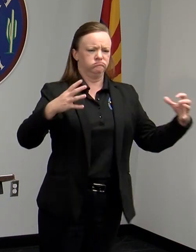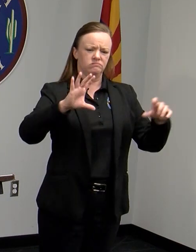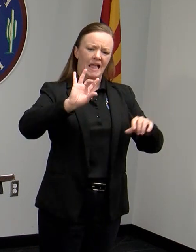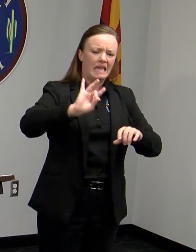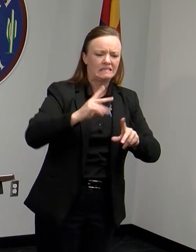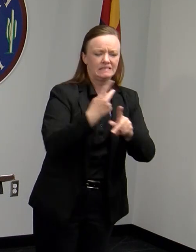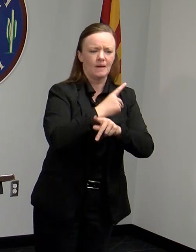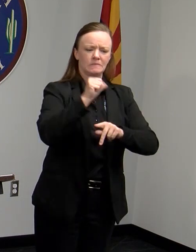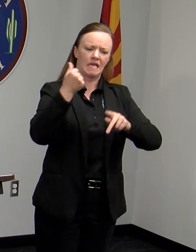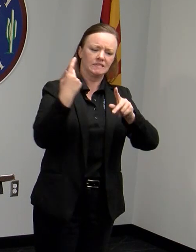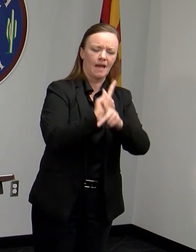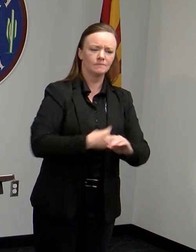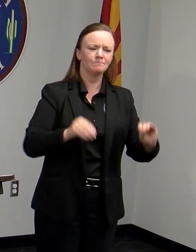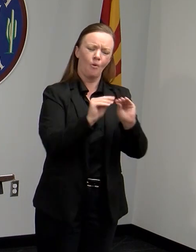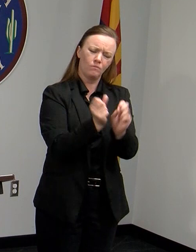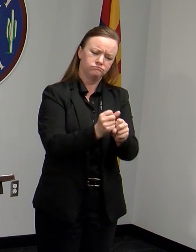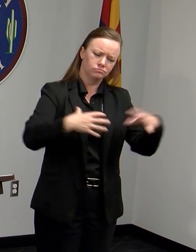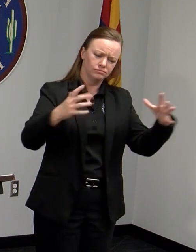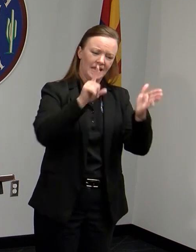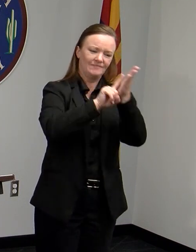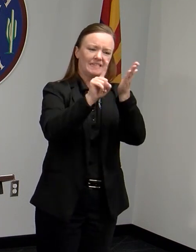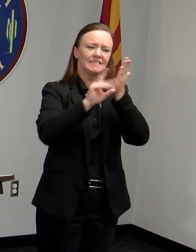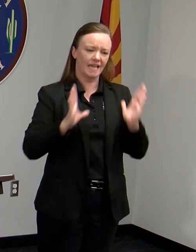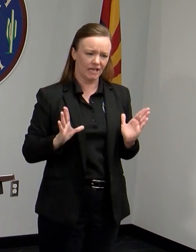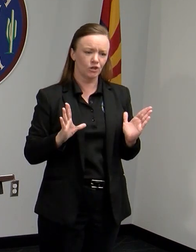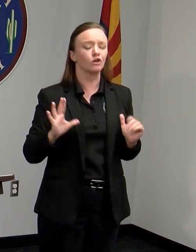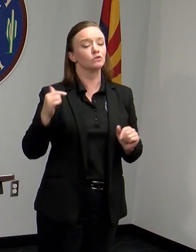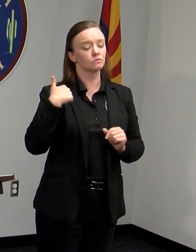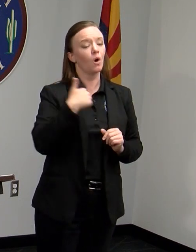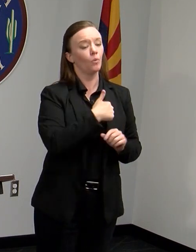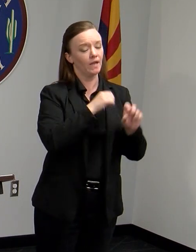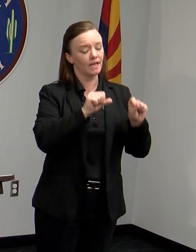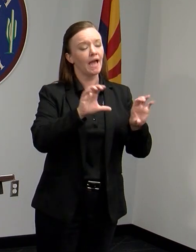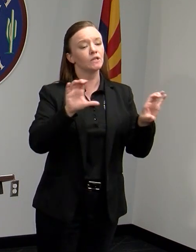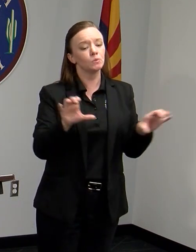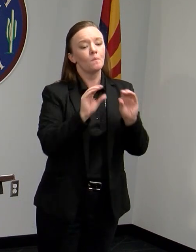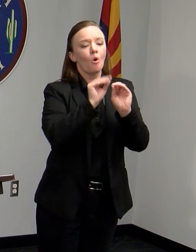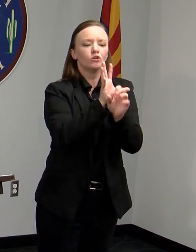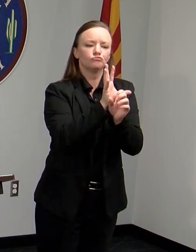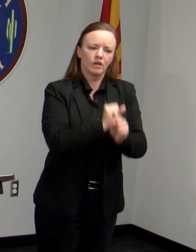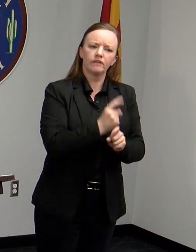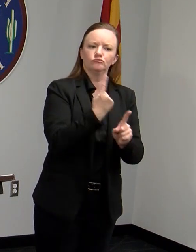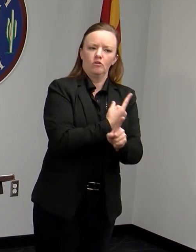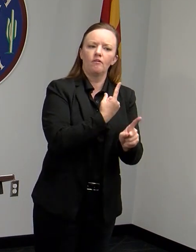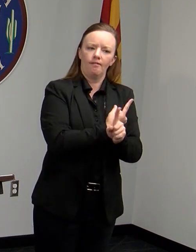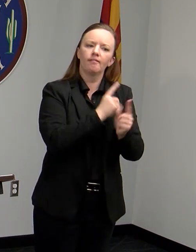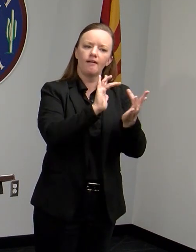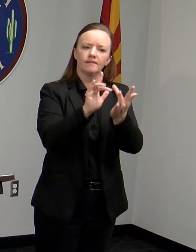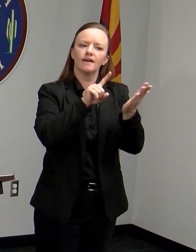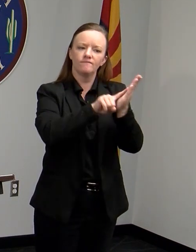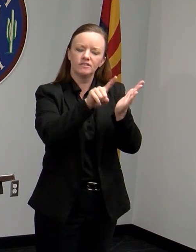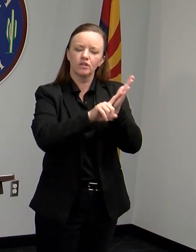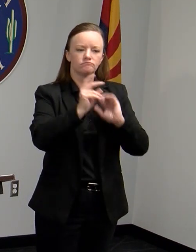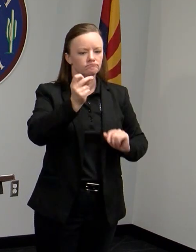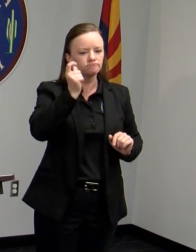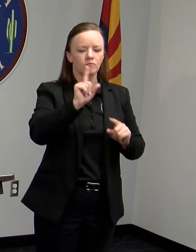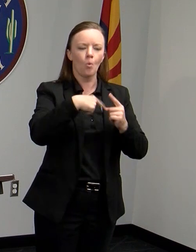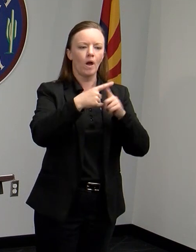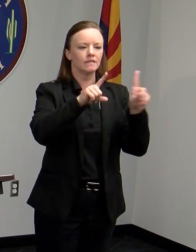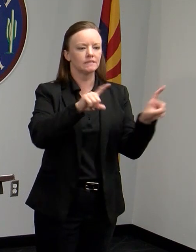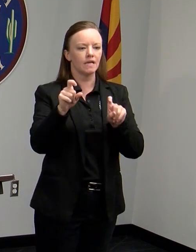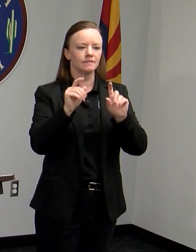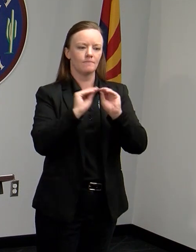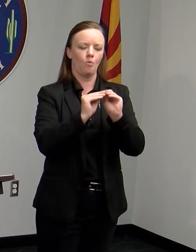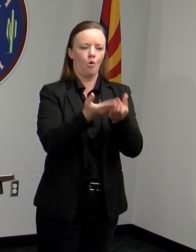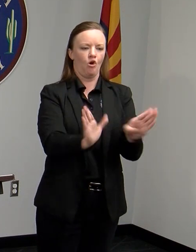capacity, so that we can facilitate doing traditional contact investigations as soon as the testing becomes more